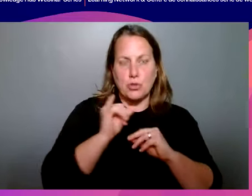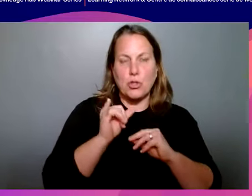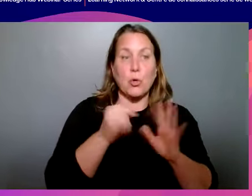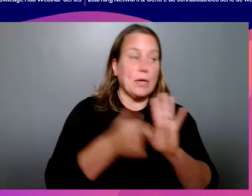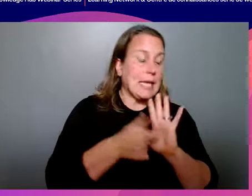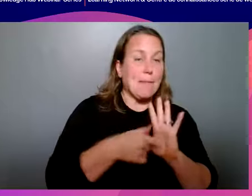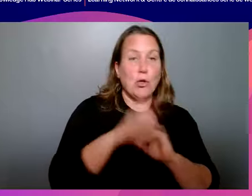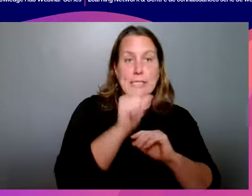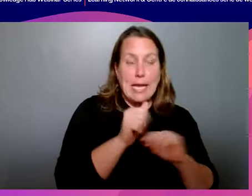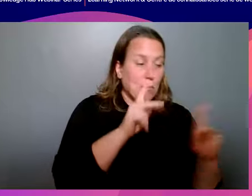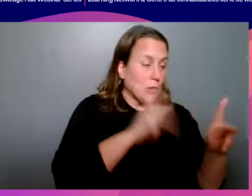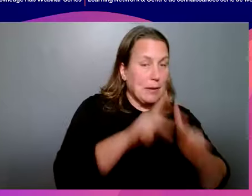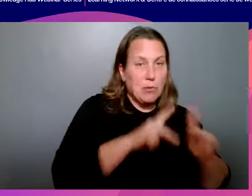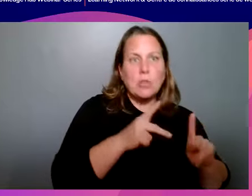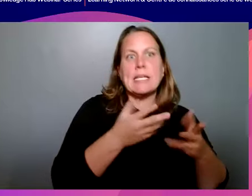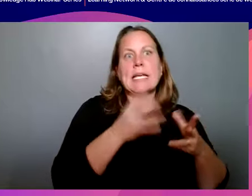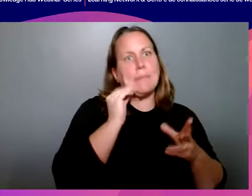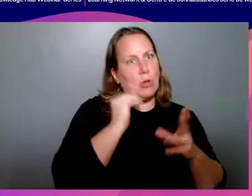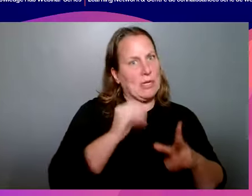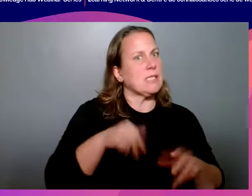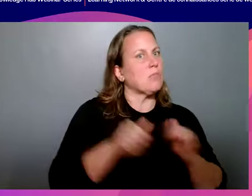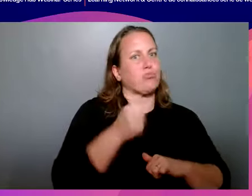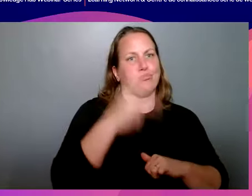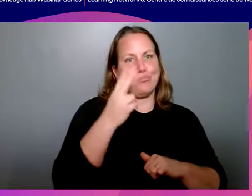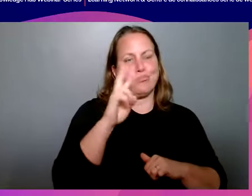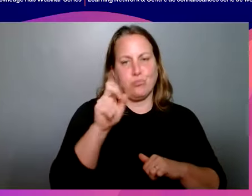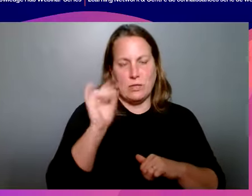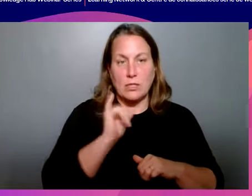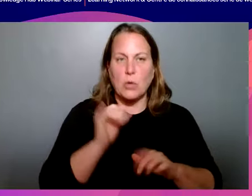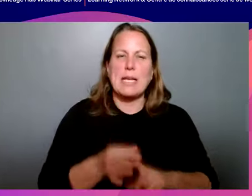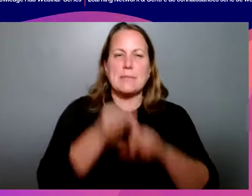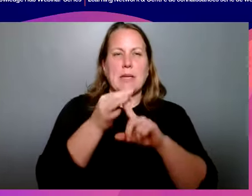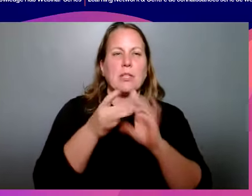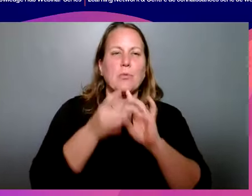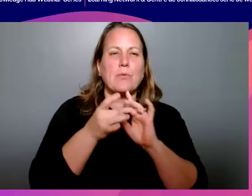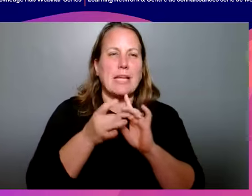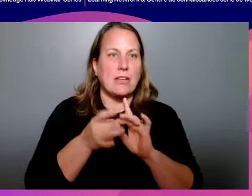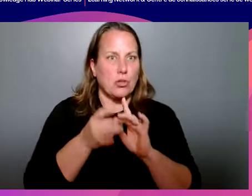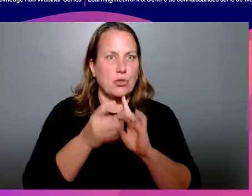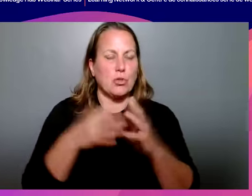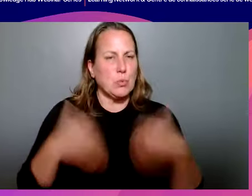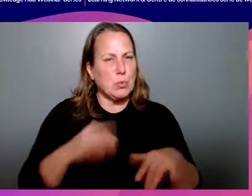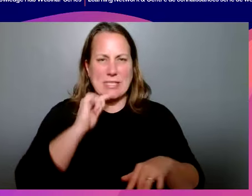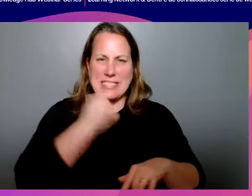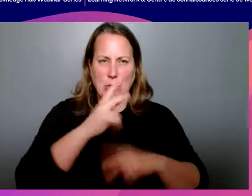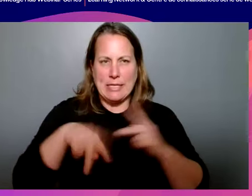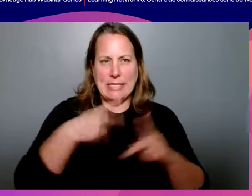risks, and especially when it comes to extreme forms of violence. And so